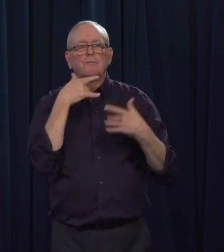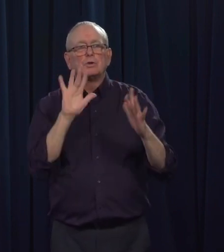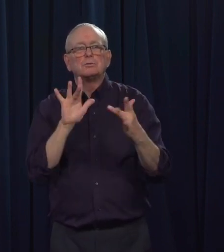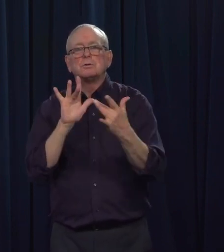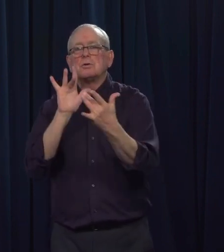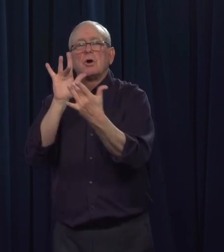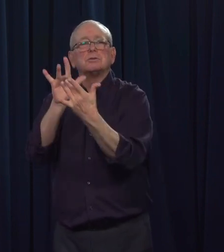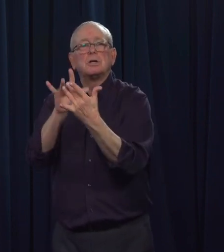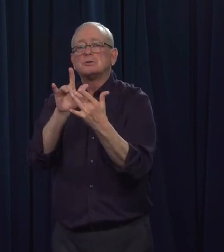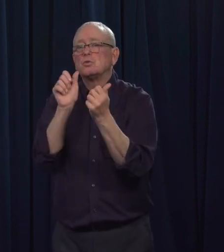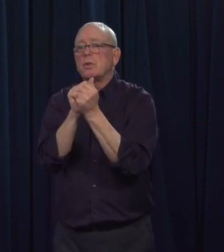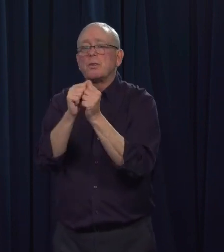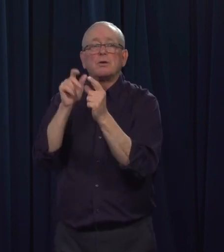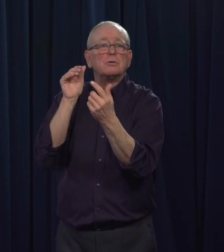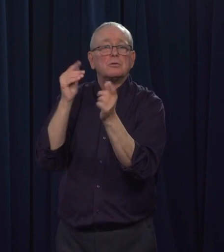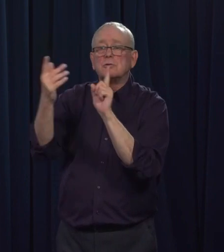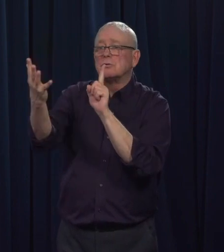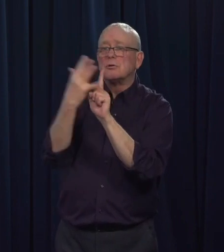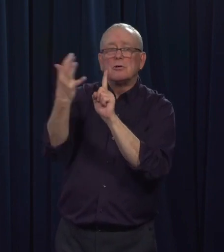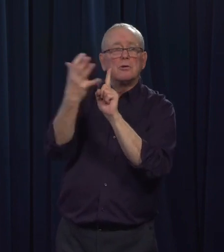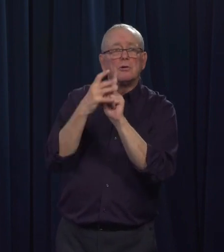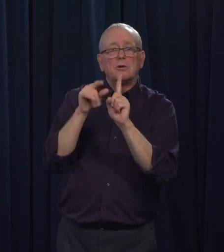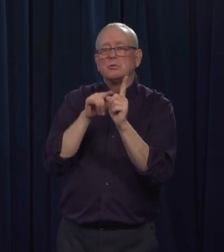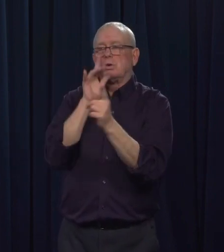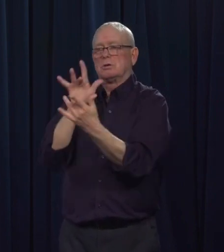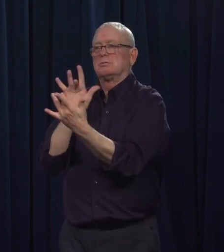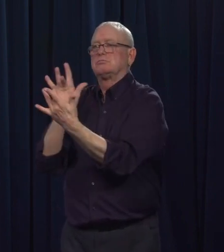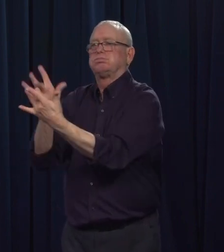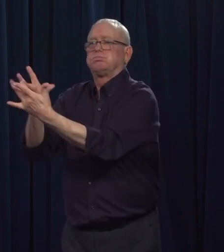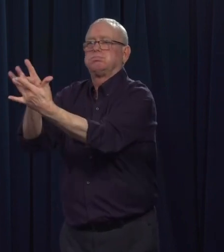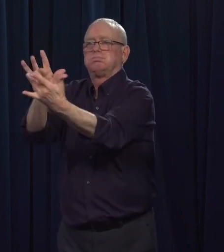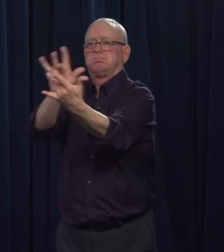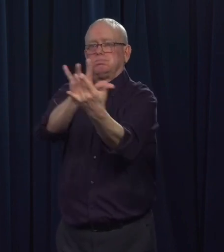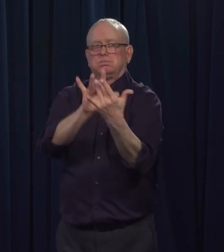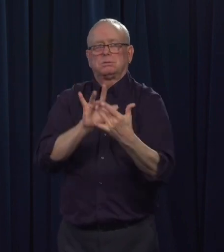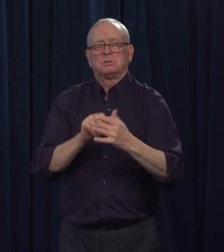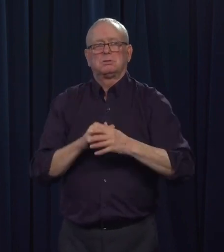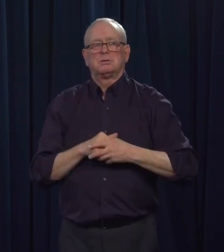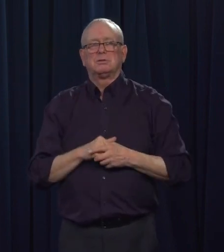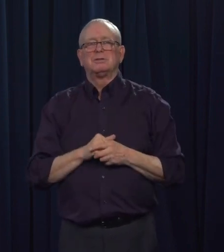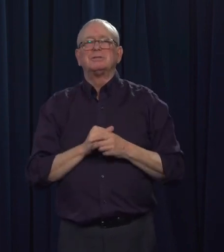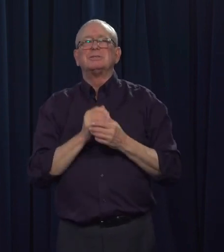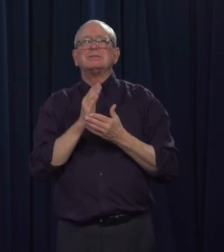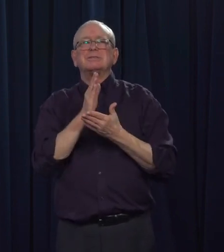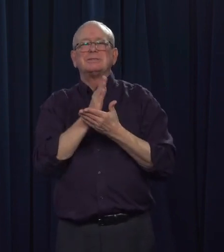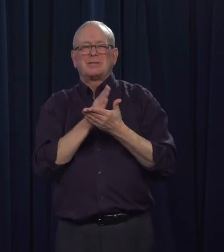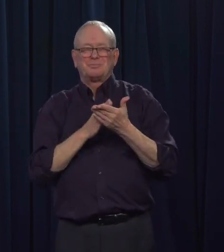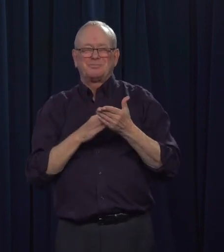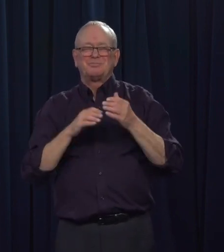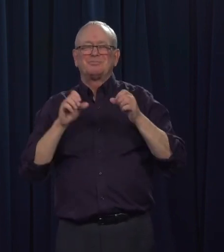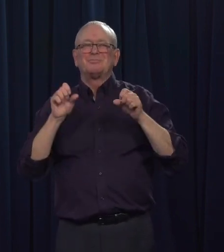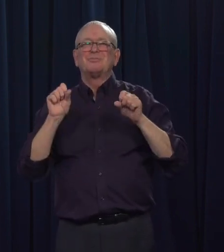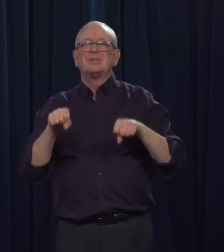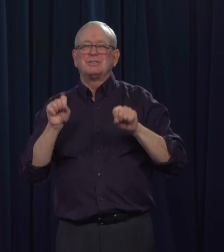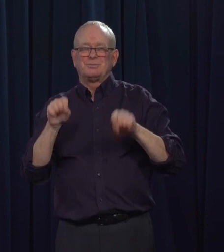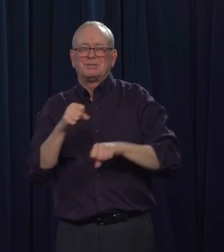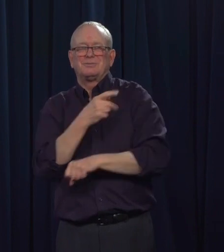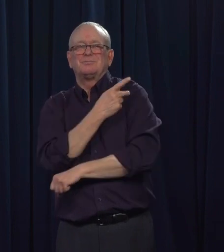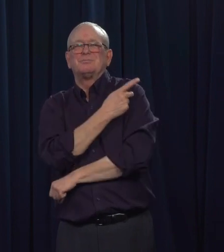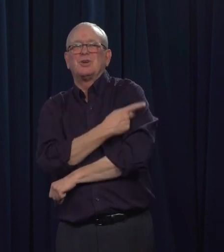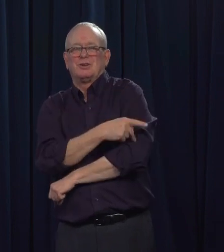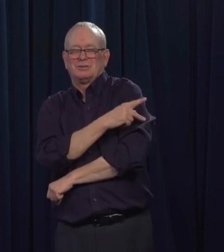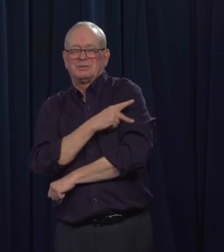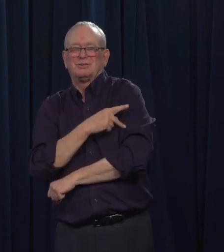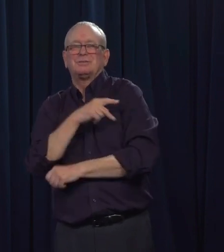those contacts likely will be in patients for those individuals who maybe had very mild symptoms and